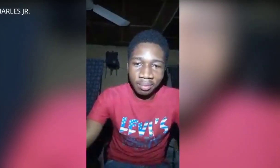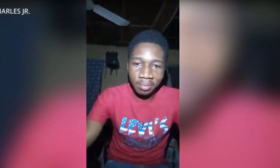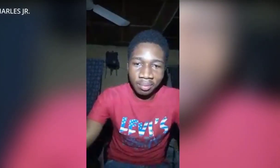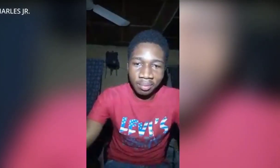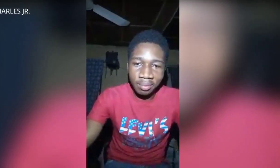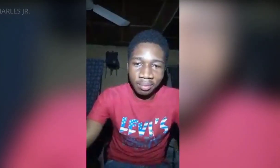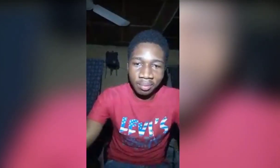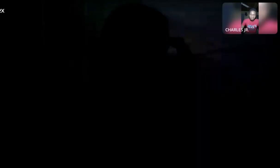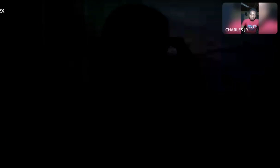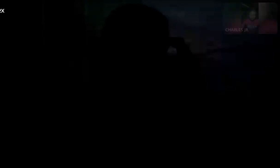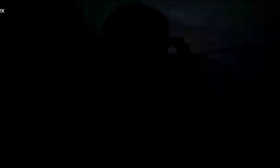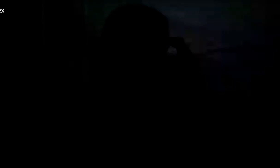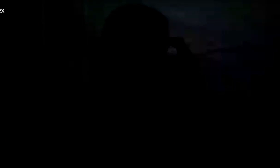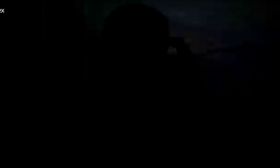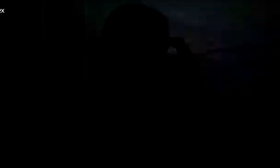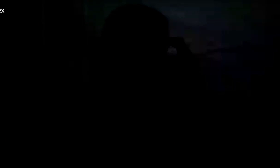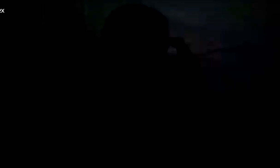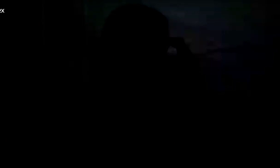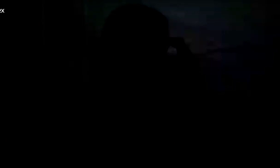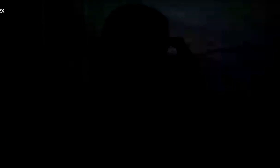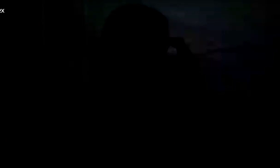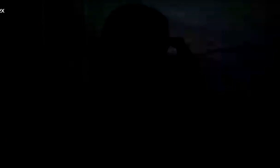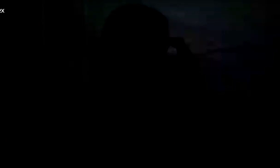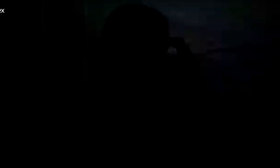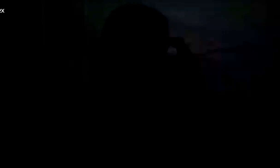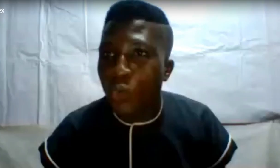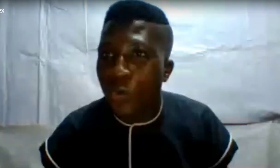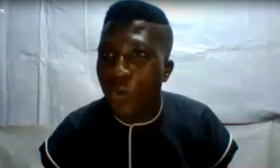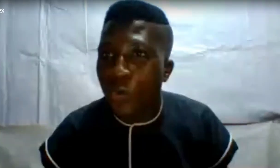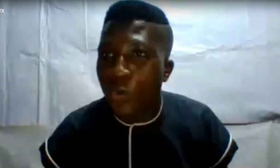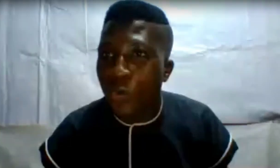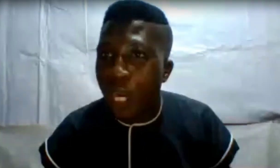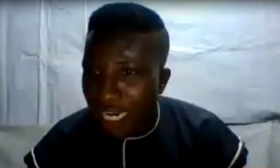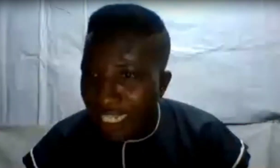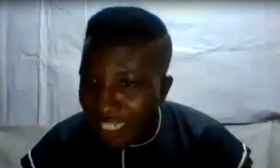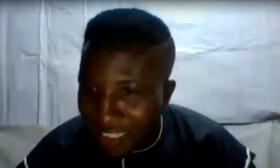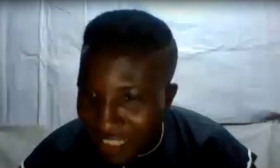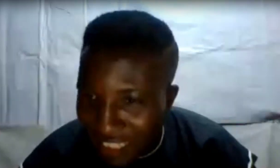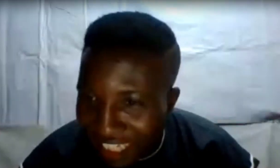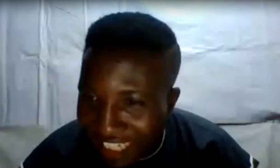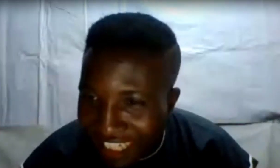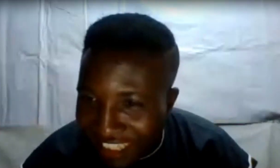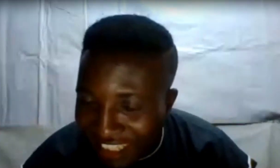else? Who else? I need the guy. I'm seeing. Yes. Sheyi